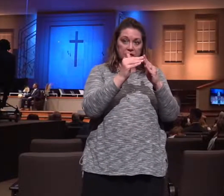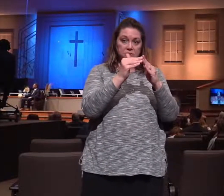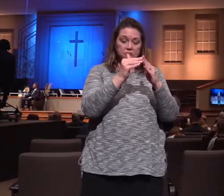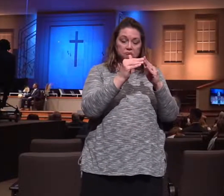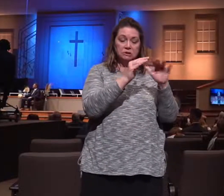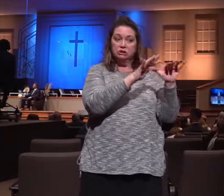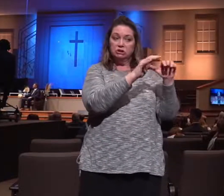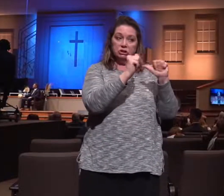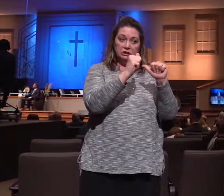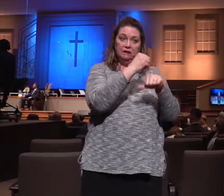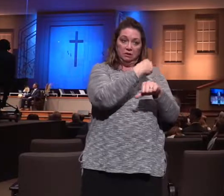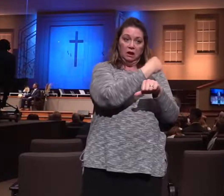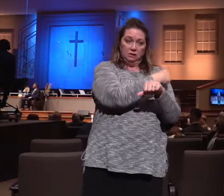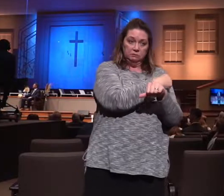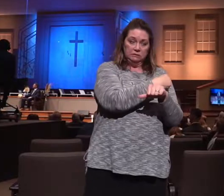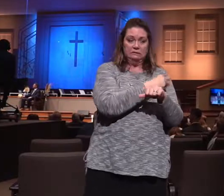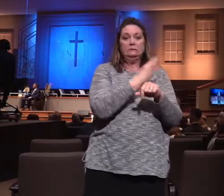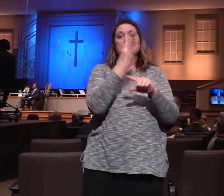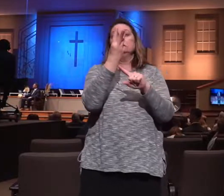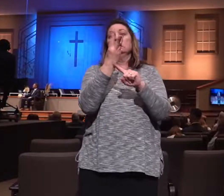About 6 months later, she died.